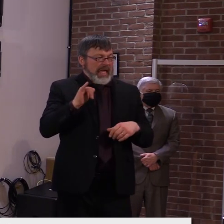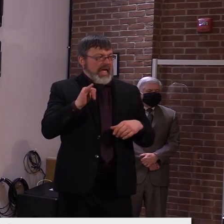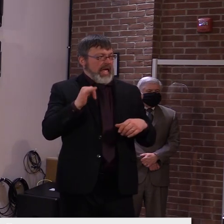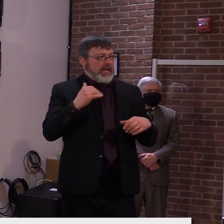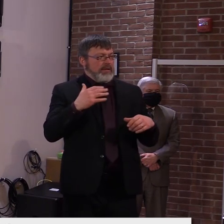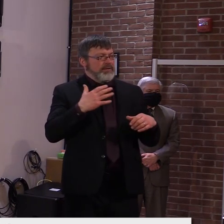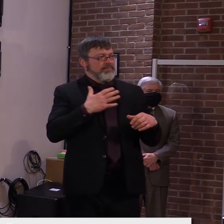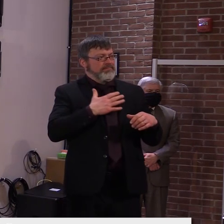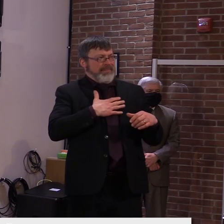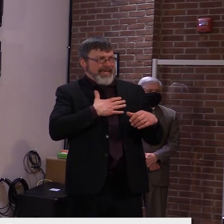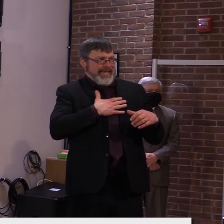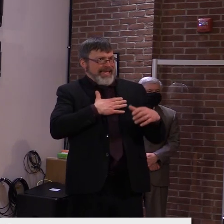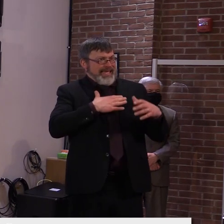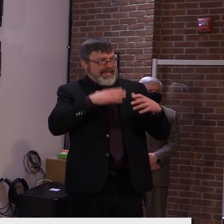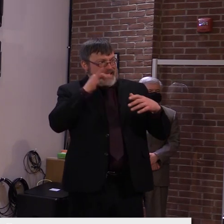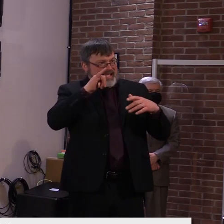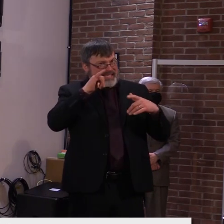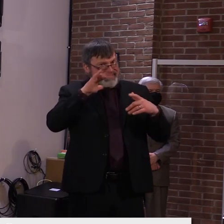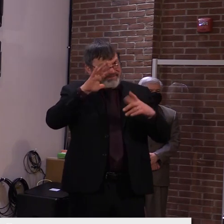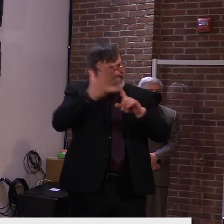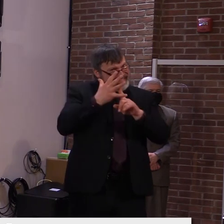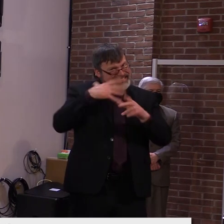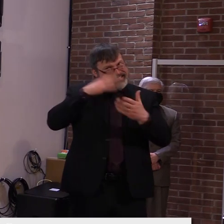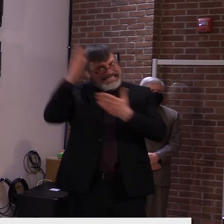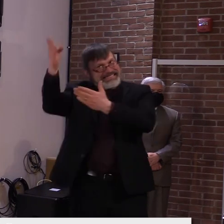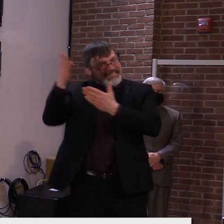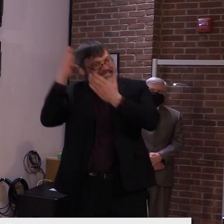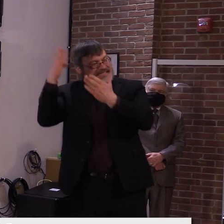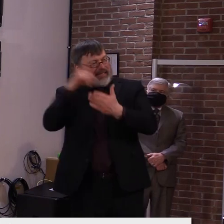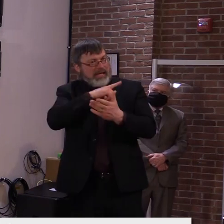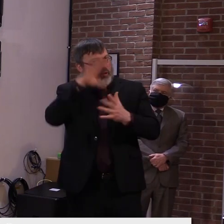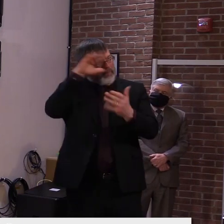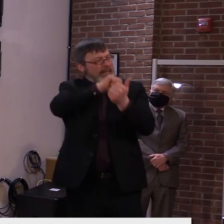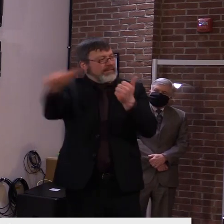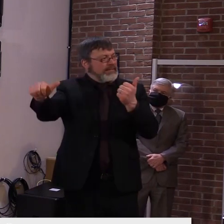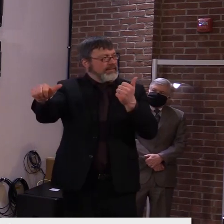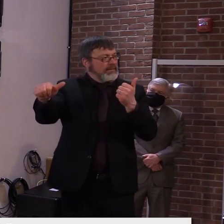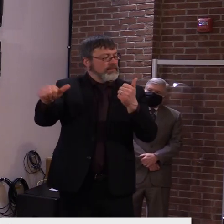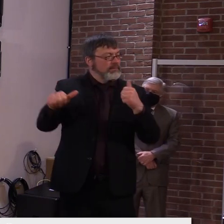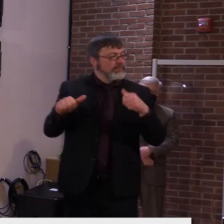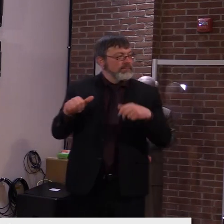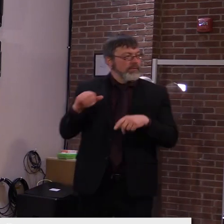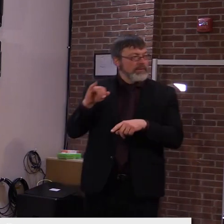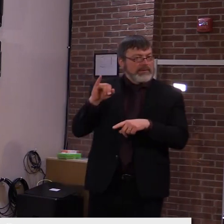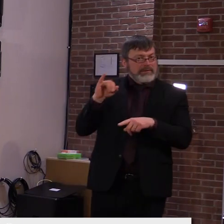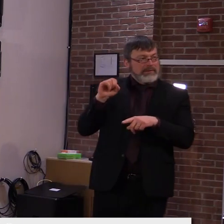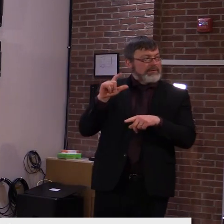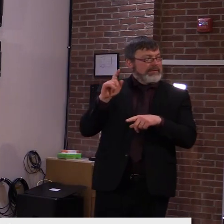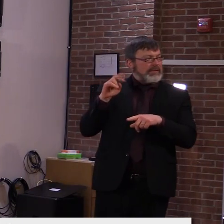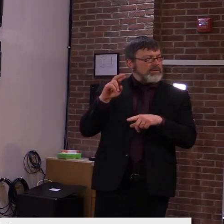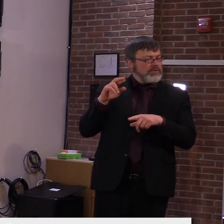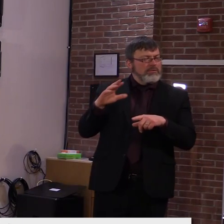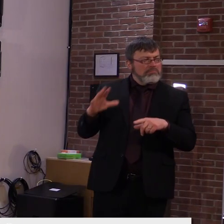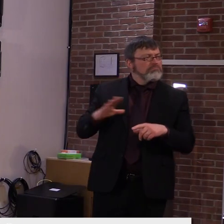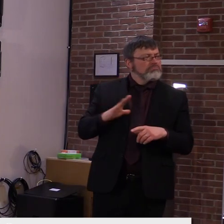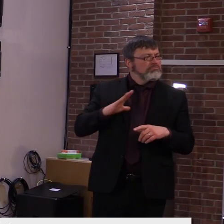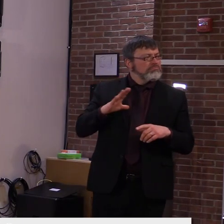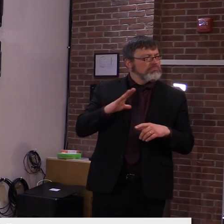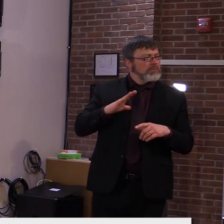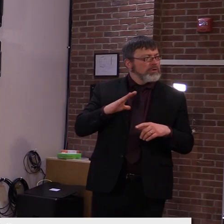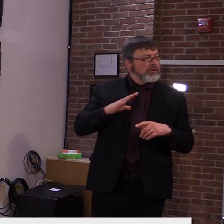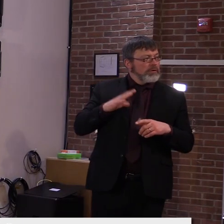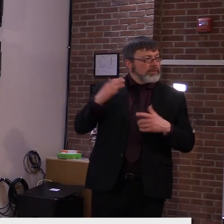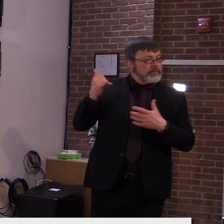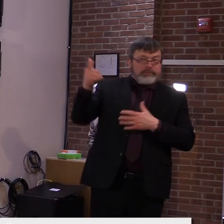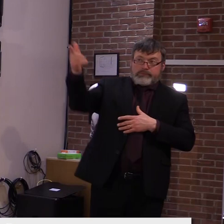Well, what can be done in the legislature to break that logjam? Well, on one committee and possibly by one legislator holding